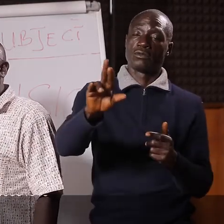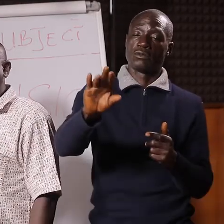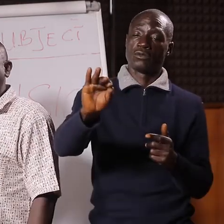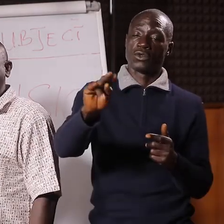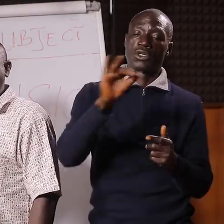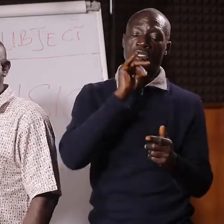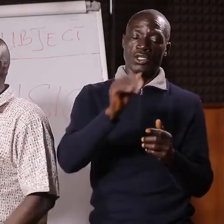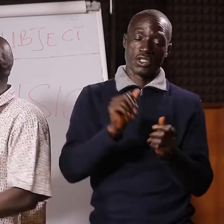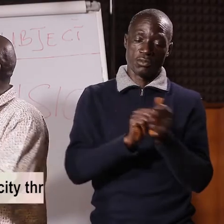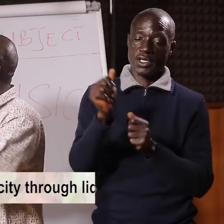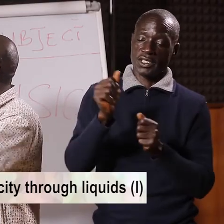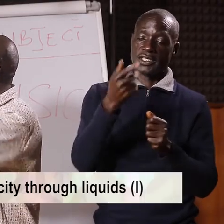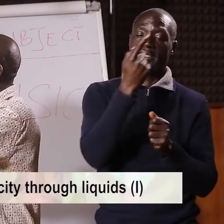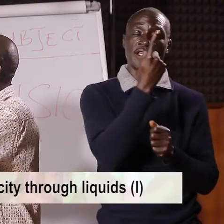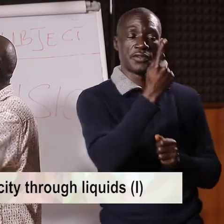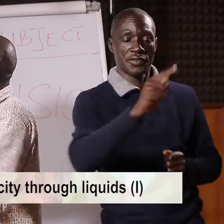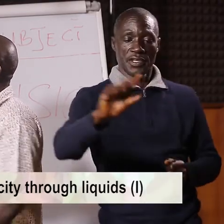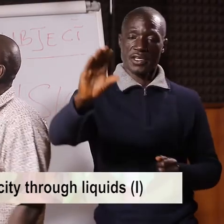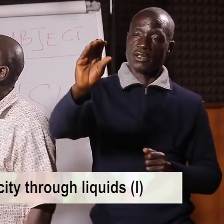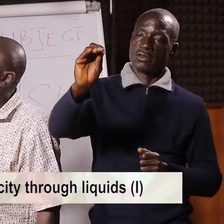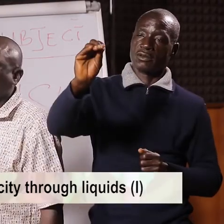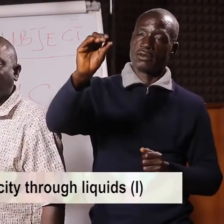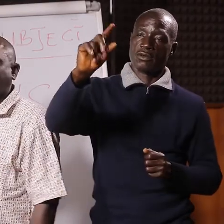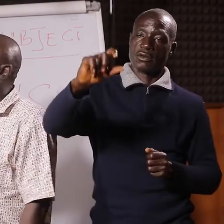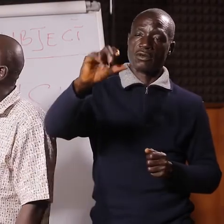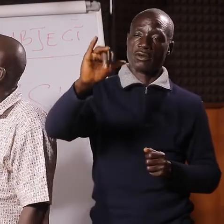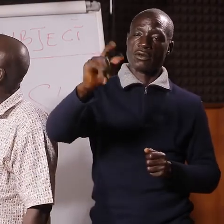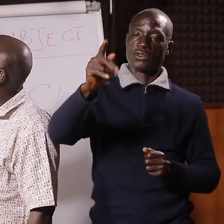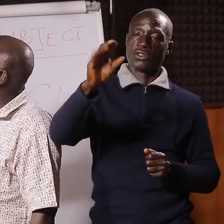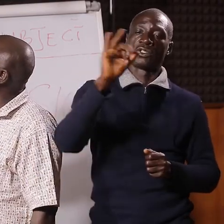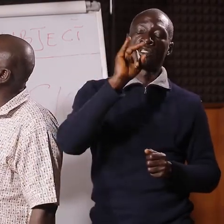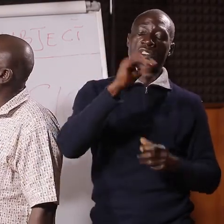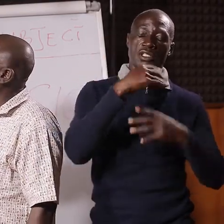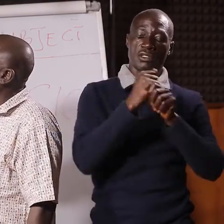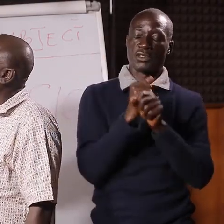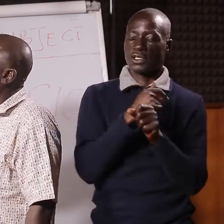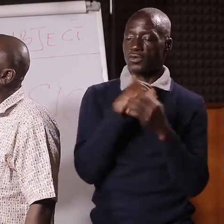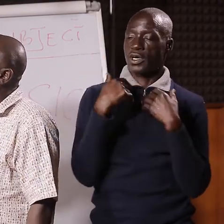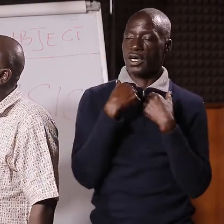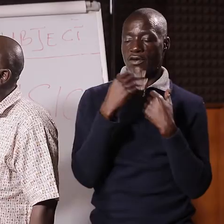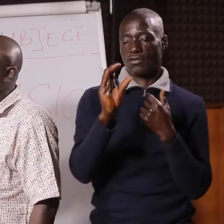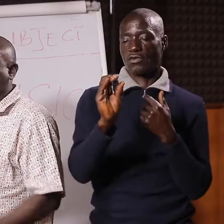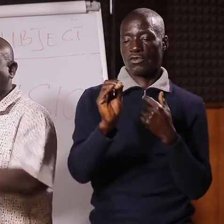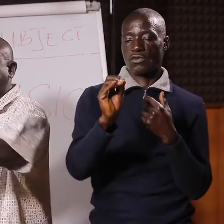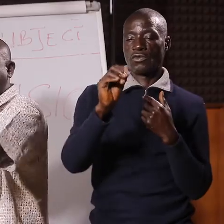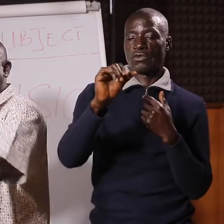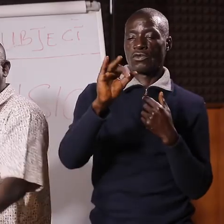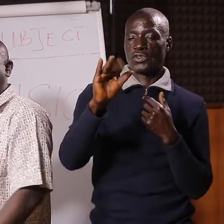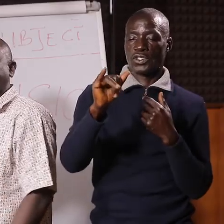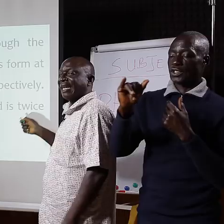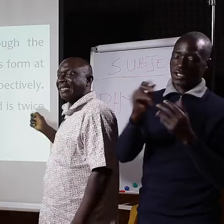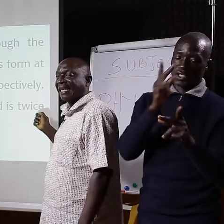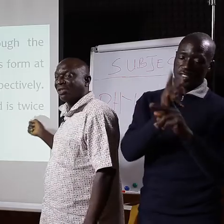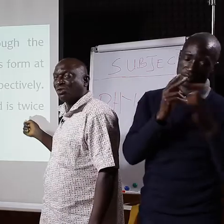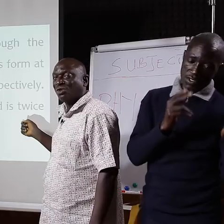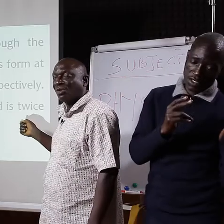is oxygen is formed, okay? We have for oxygen formed at the anode,